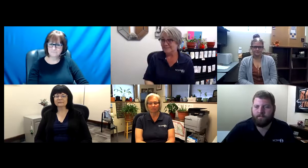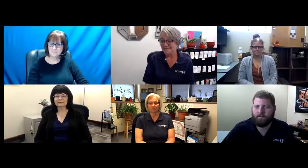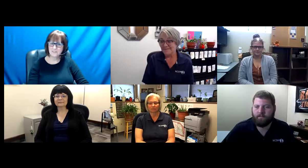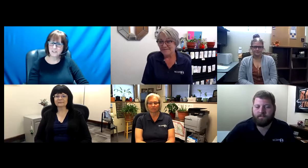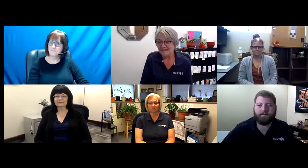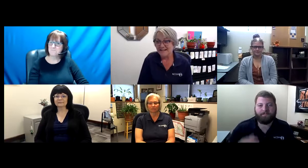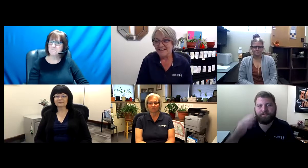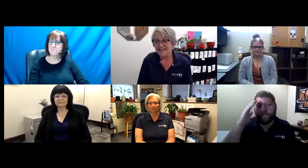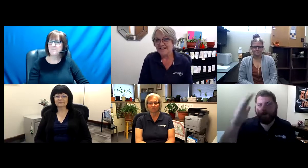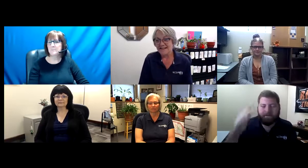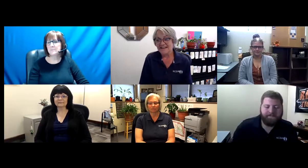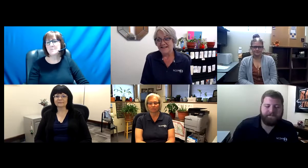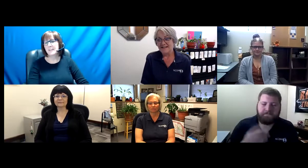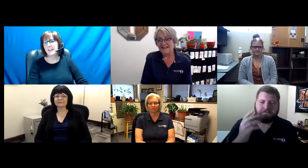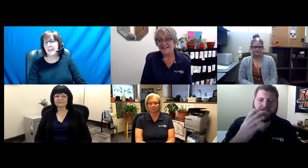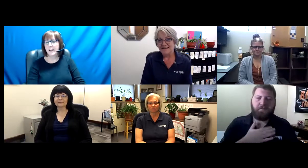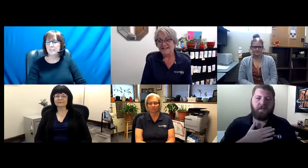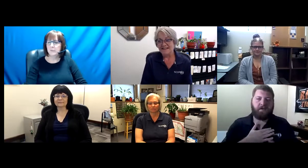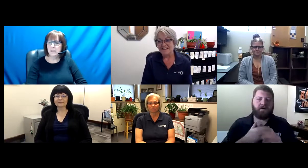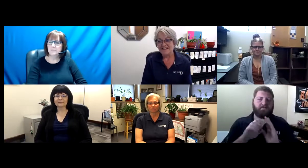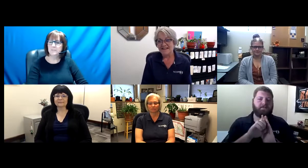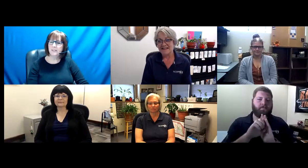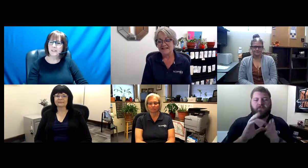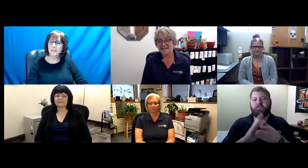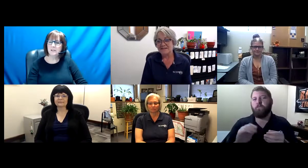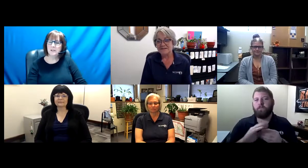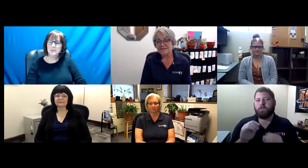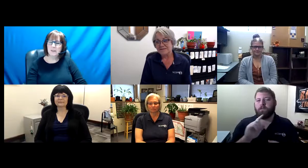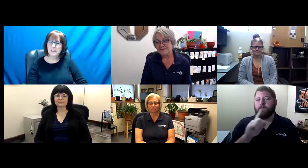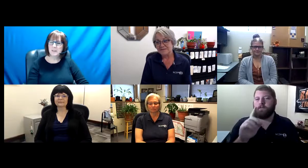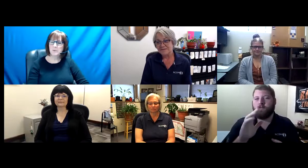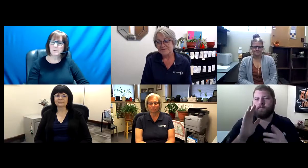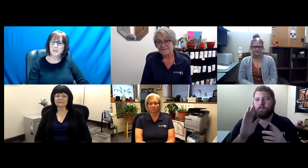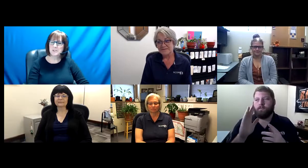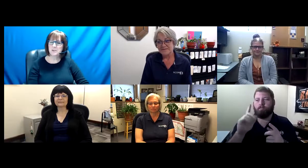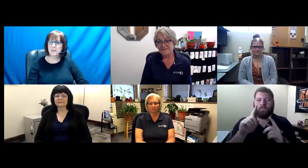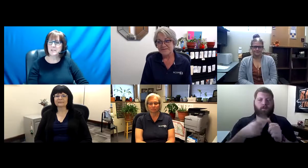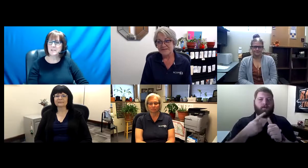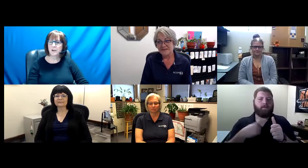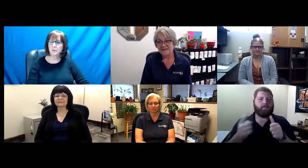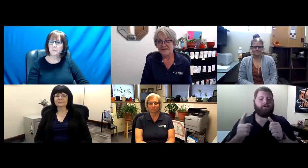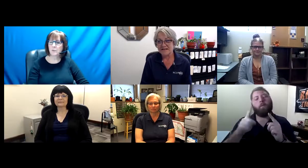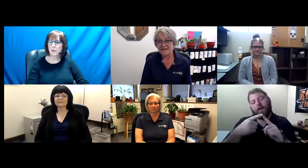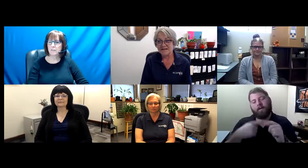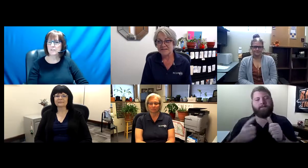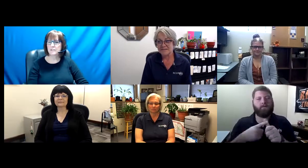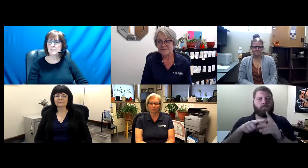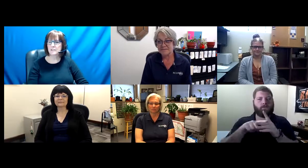Dylan? Hi, everybody. Yeah, my story is from when I first came